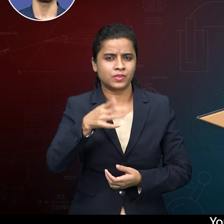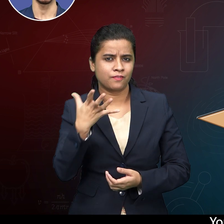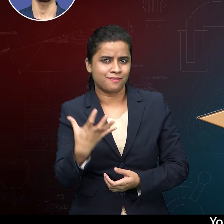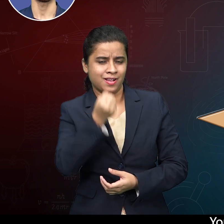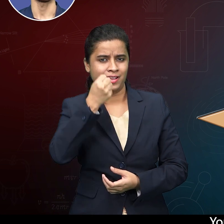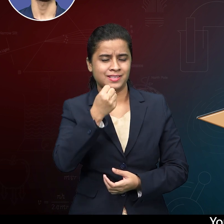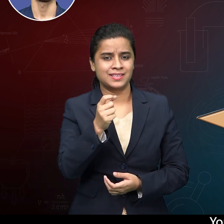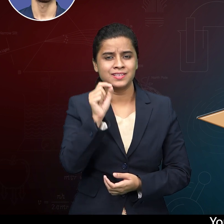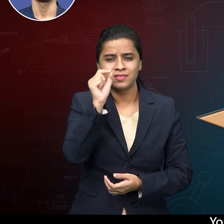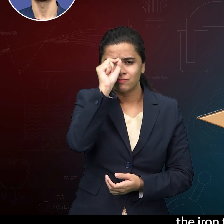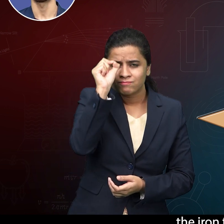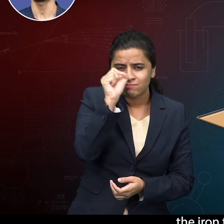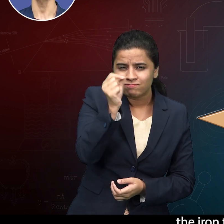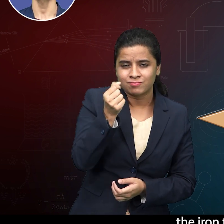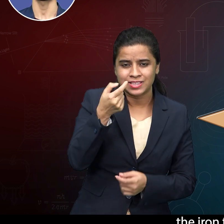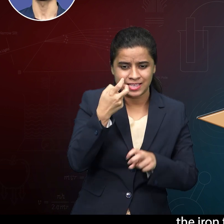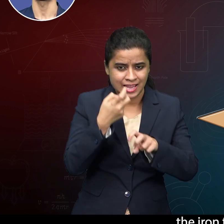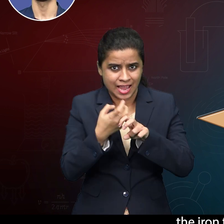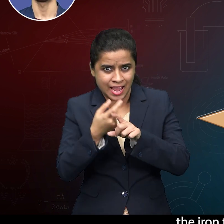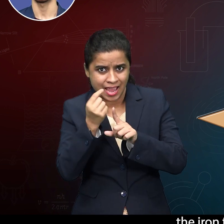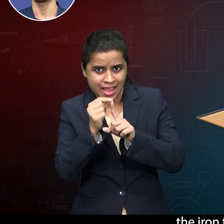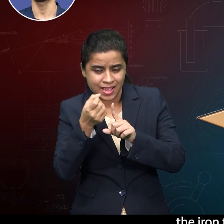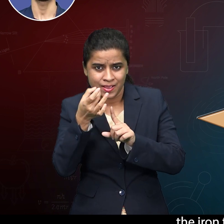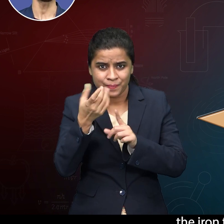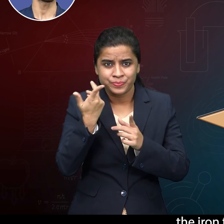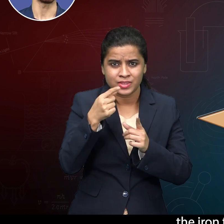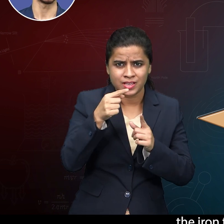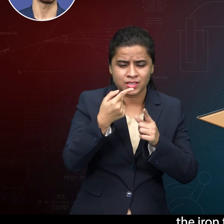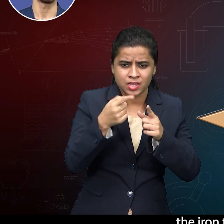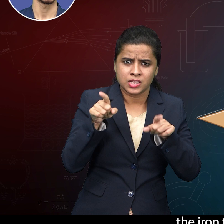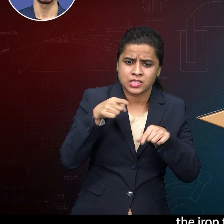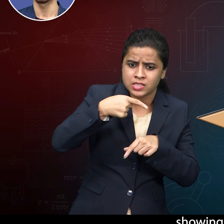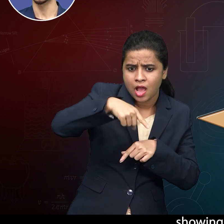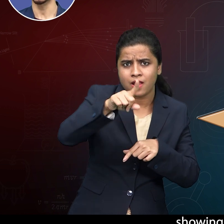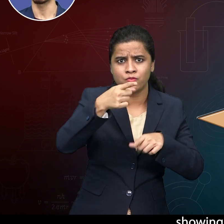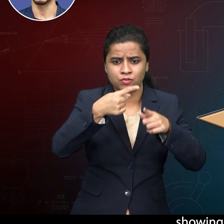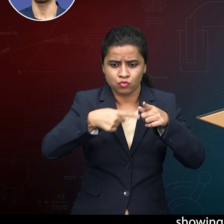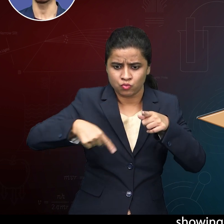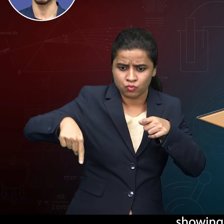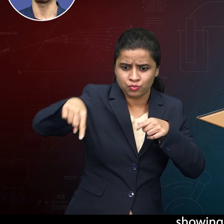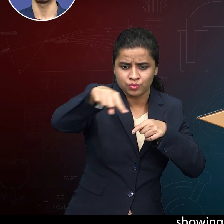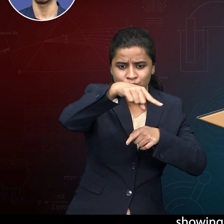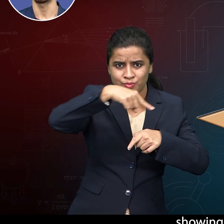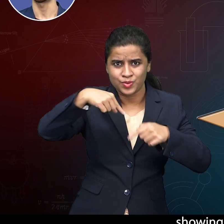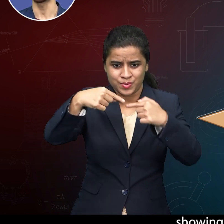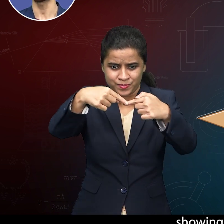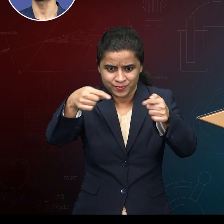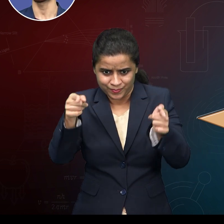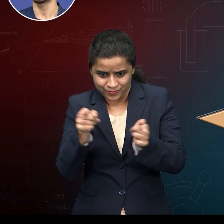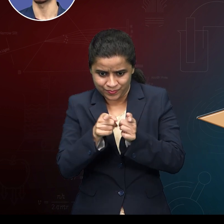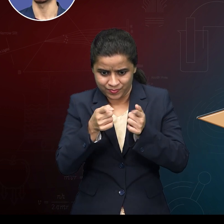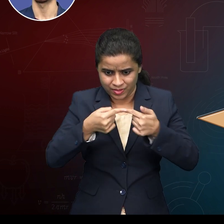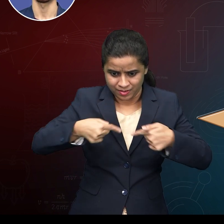You would find that the iron fillings align themselves, showing a pattern of